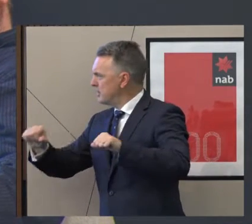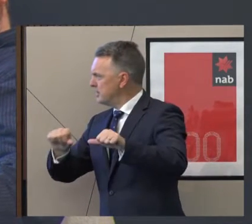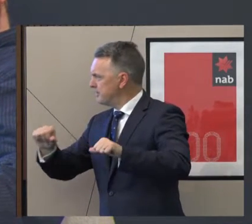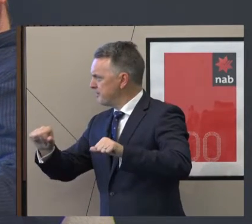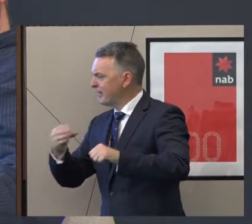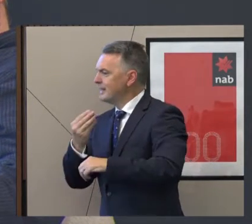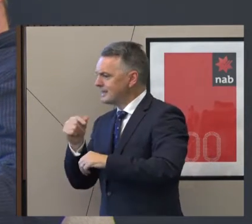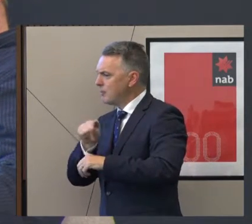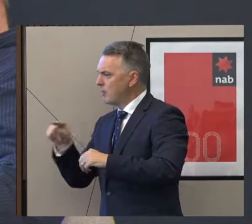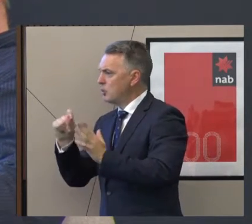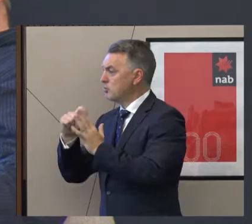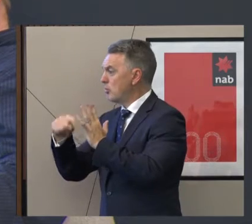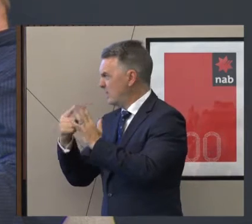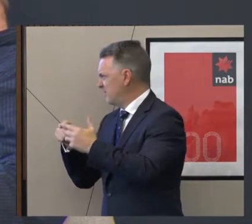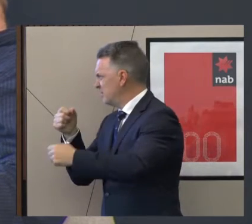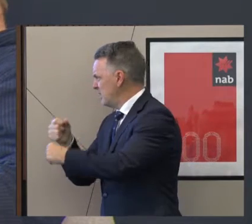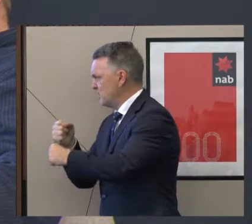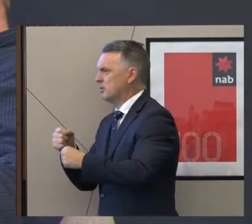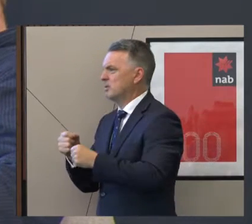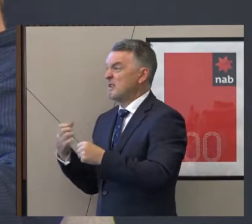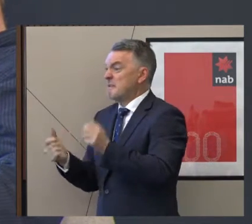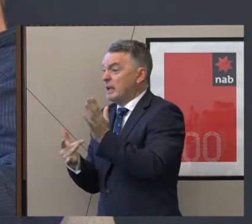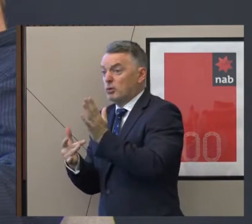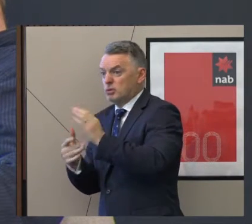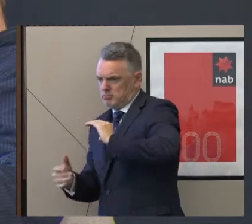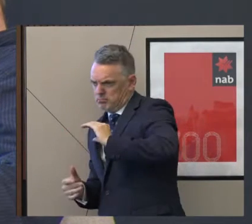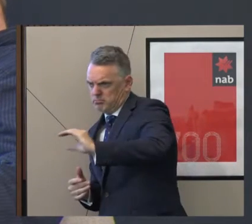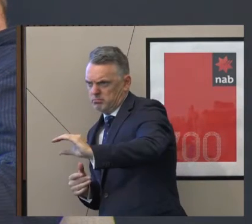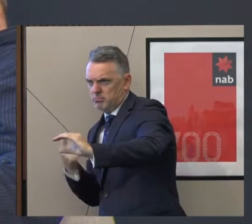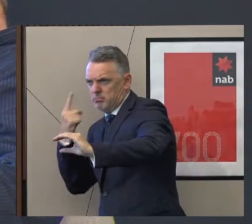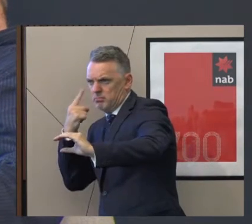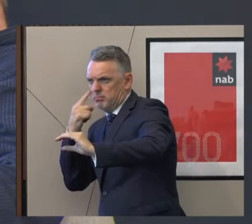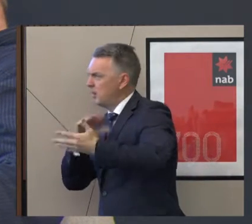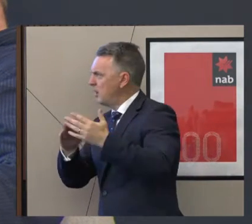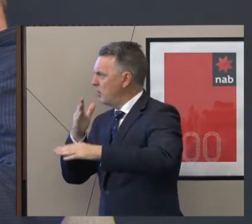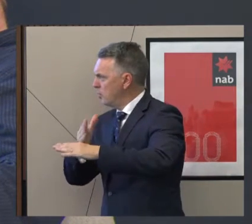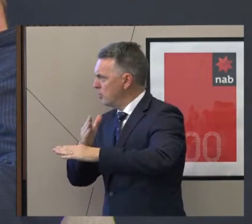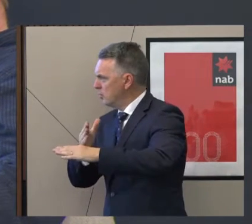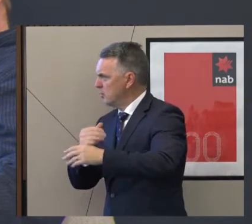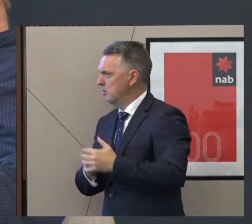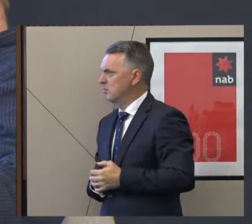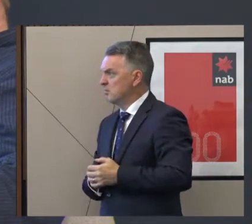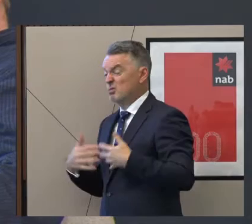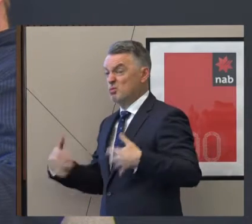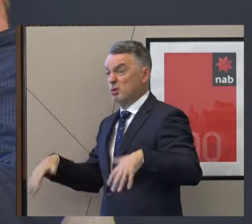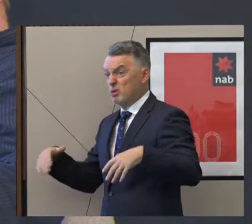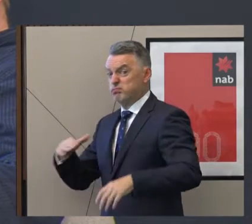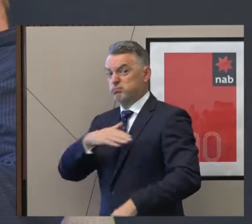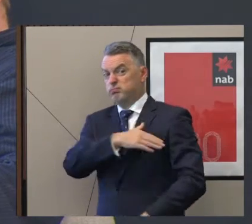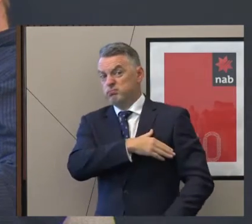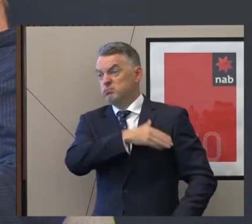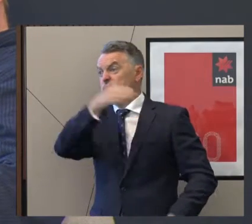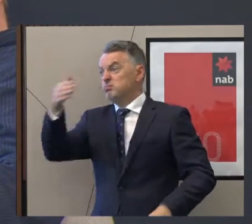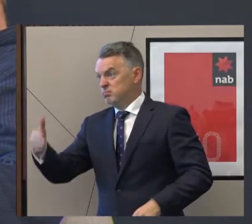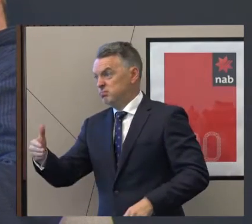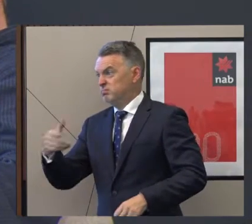these projects have included the use of technology. And we've come a long way from